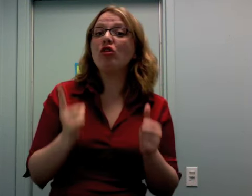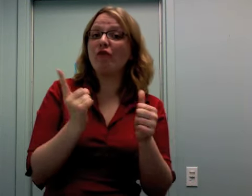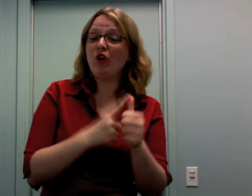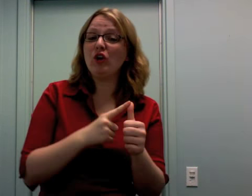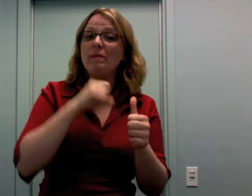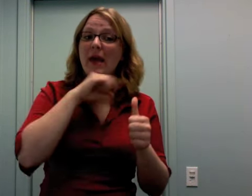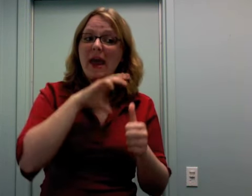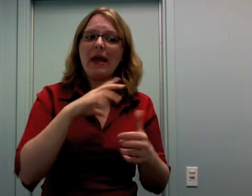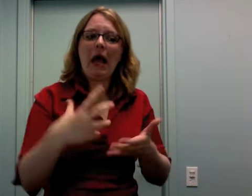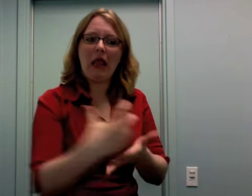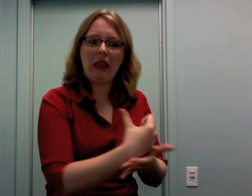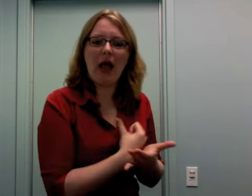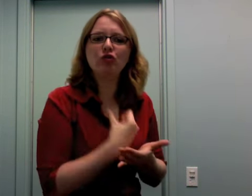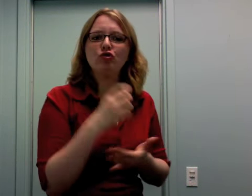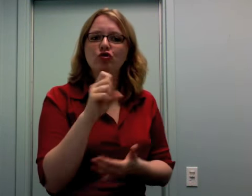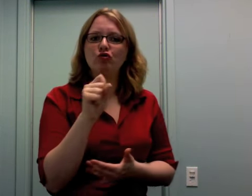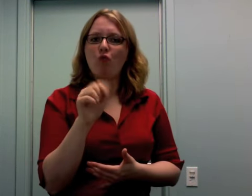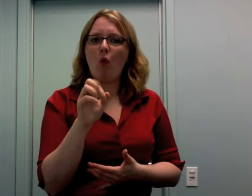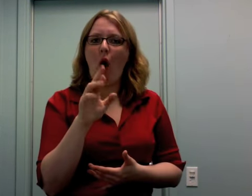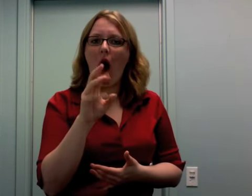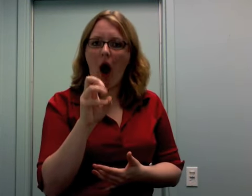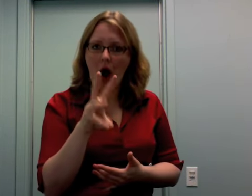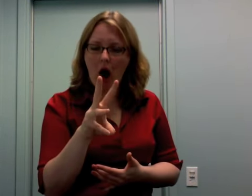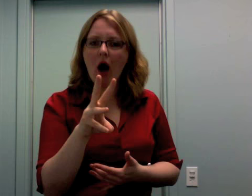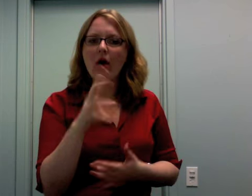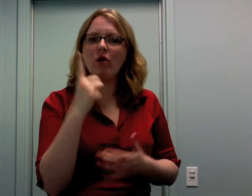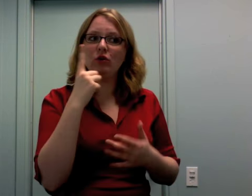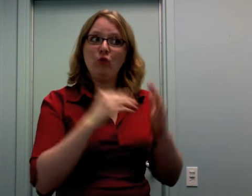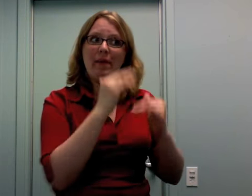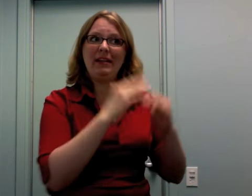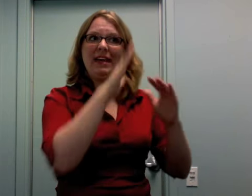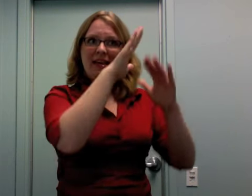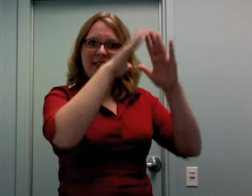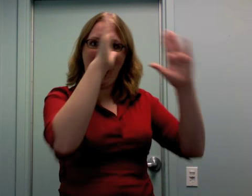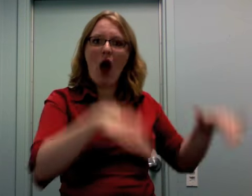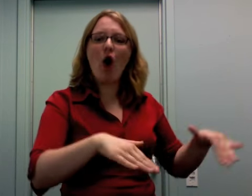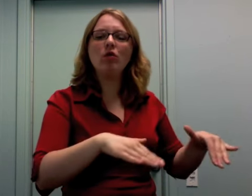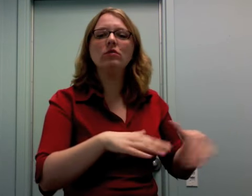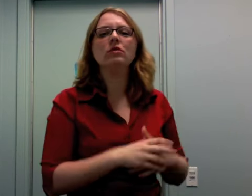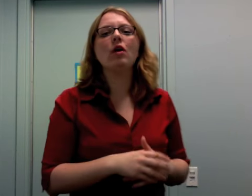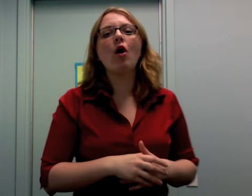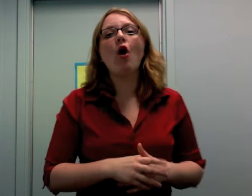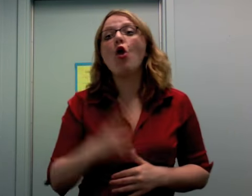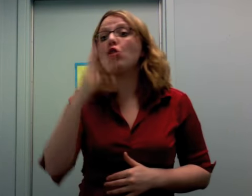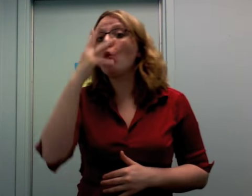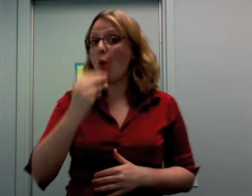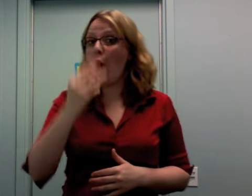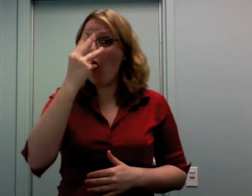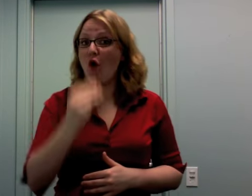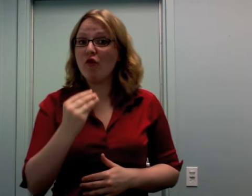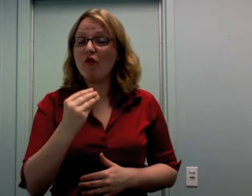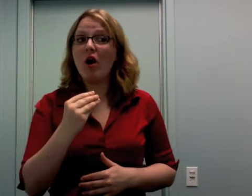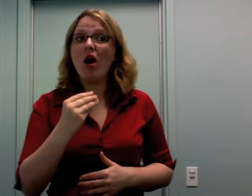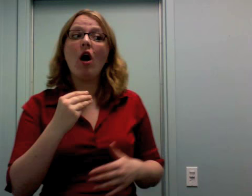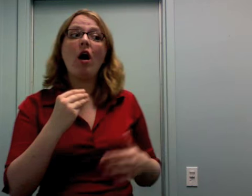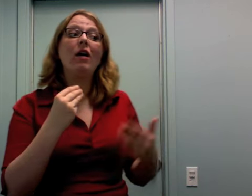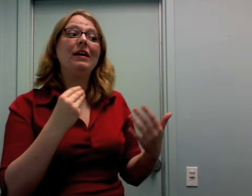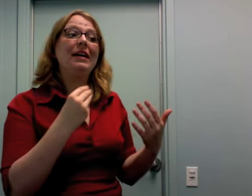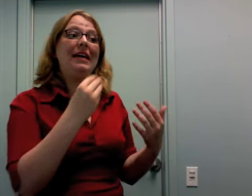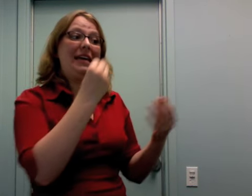He builds his house, but the wolf comes along and eats the first little pig after he blows his house down. The second little pig